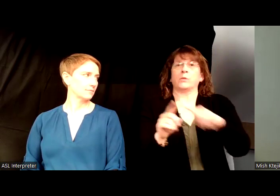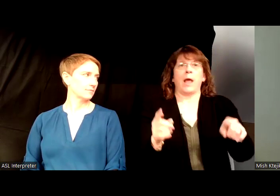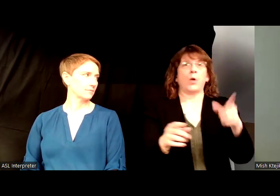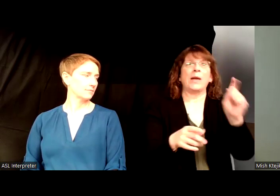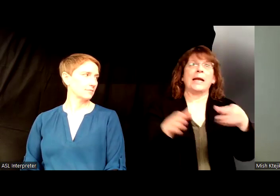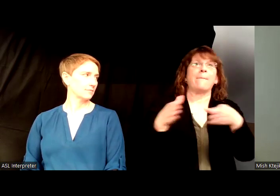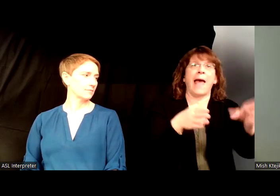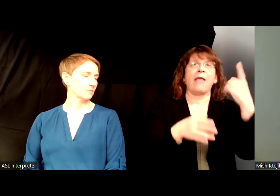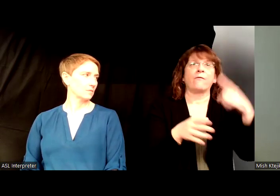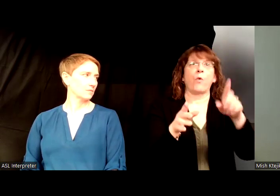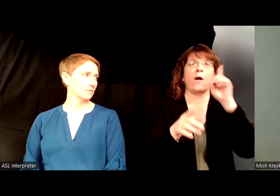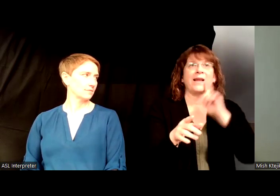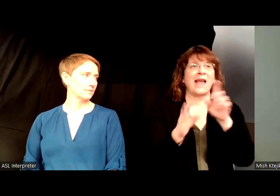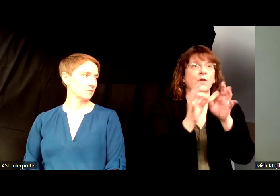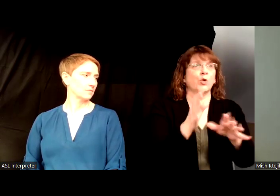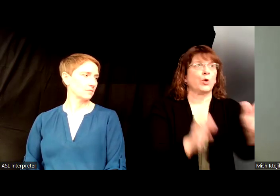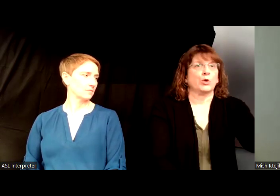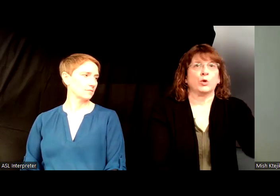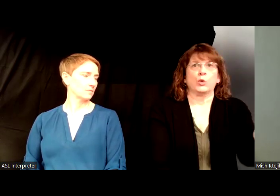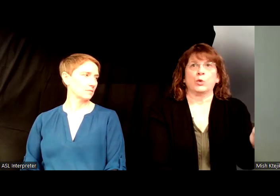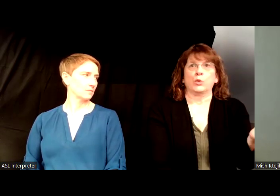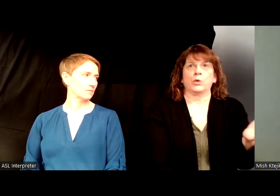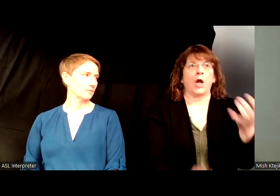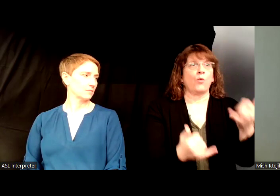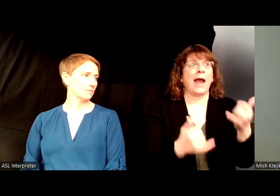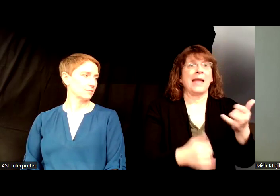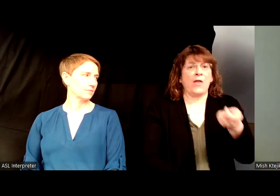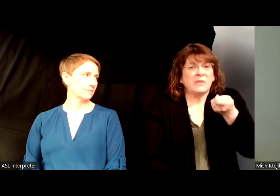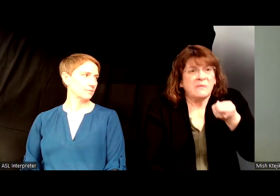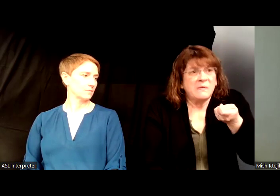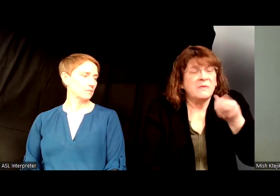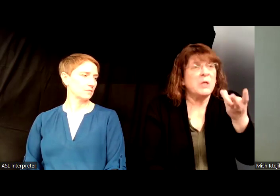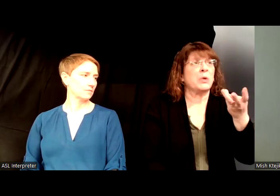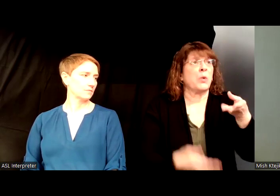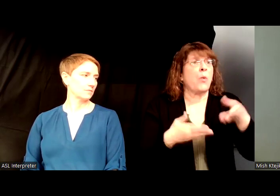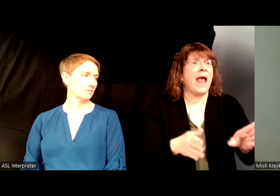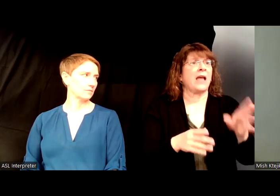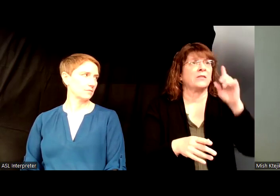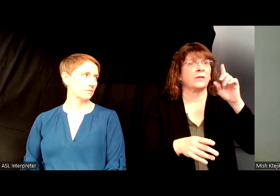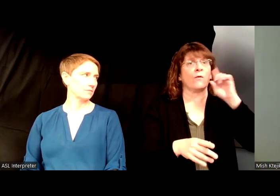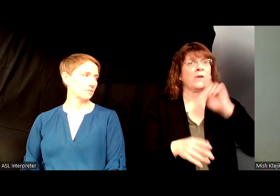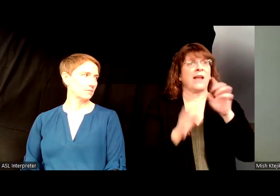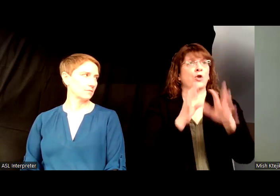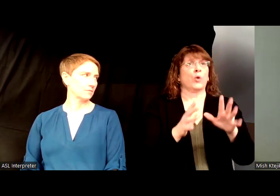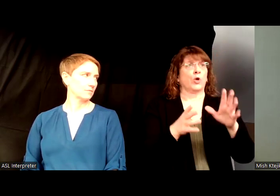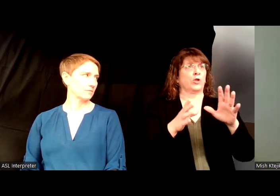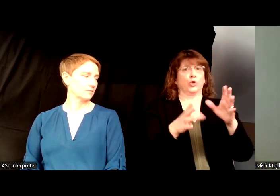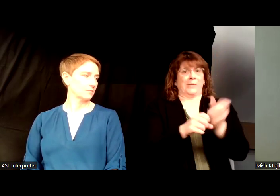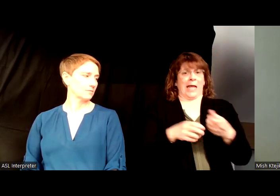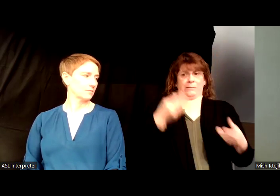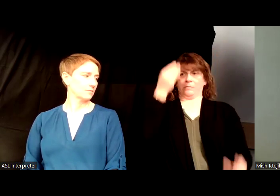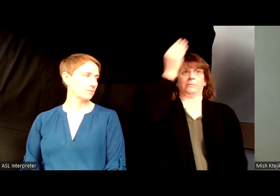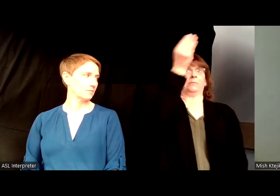I don't want to say anything about deaf interpreters per se, but remember, we have deaf interpreters too. And there are very